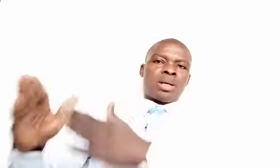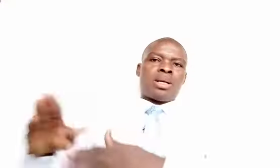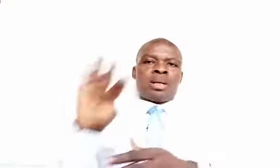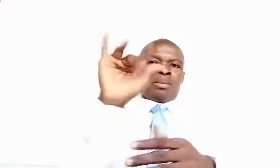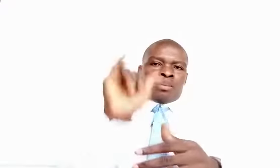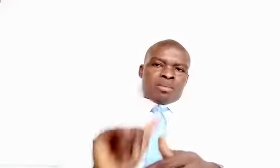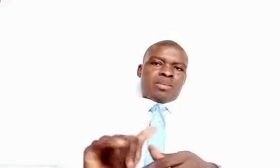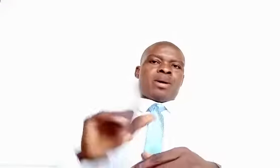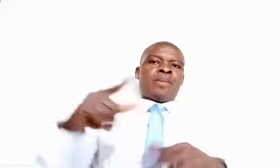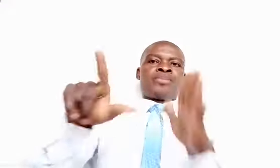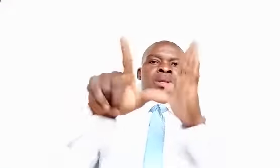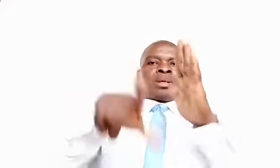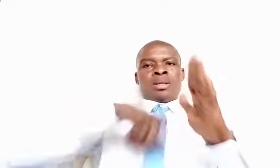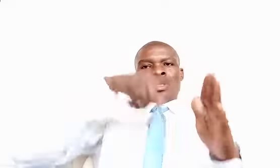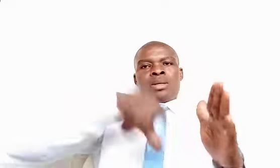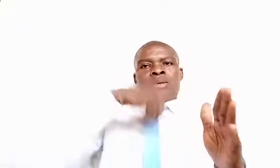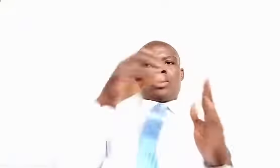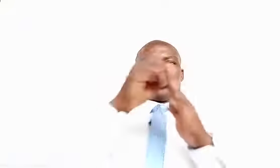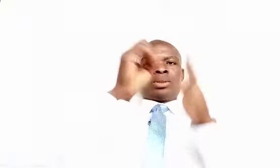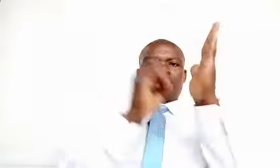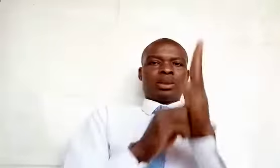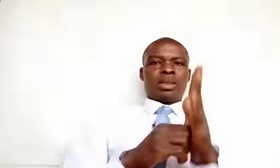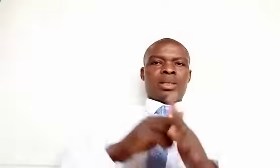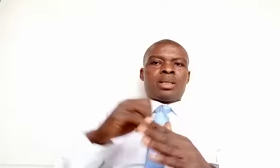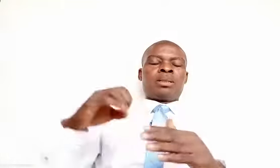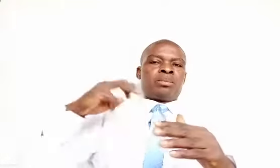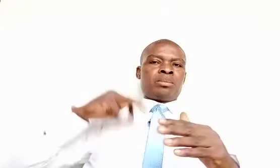State Ministry of Education.